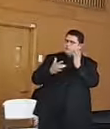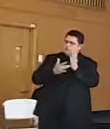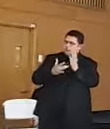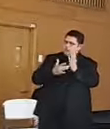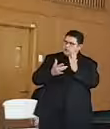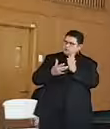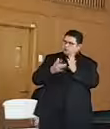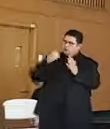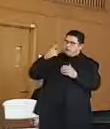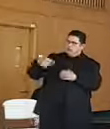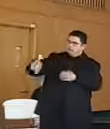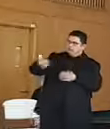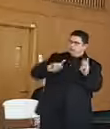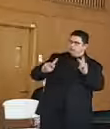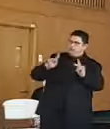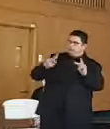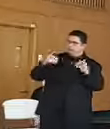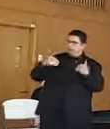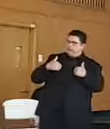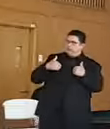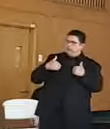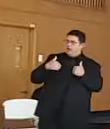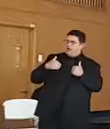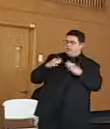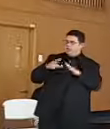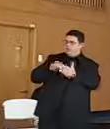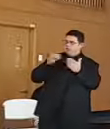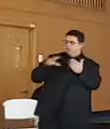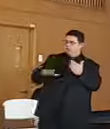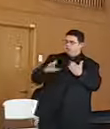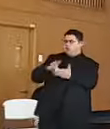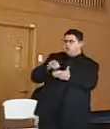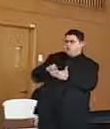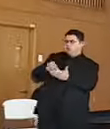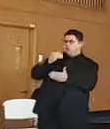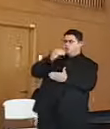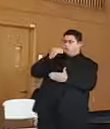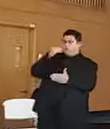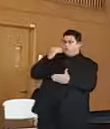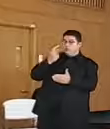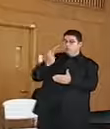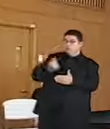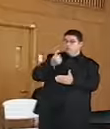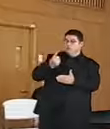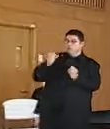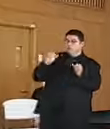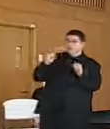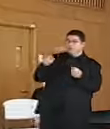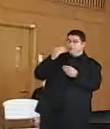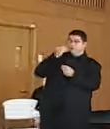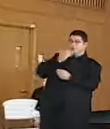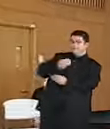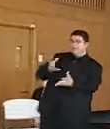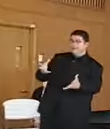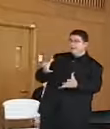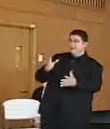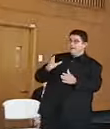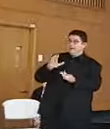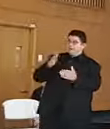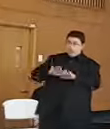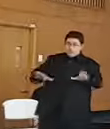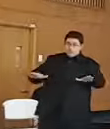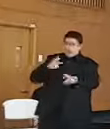for those folks who have kids who are at home, is there any kind of care that you can give to those people who are struggling with our child care? Some people